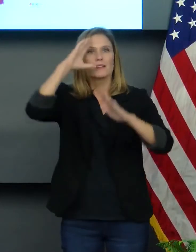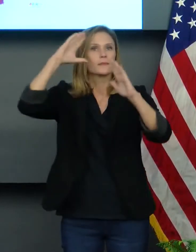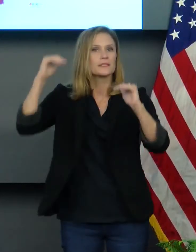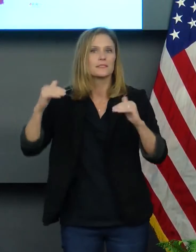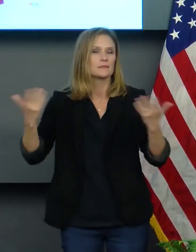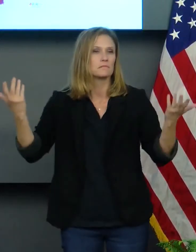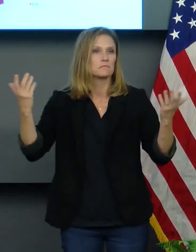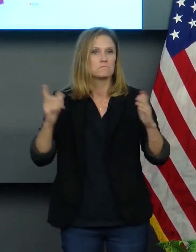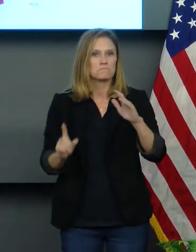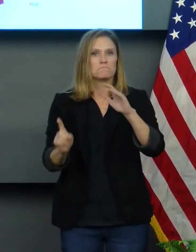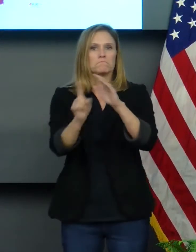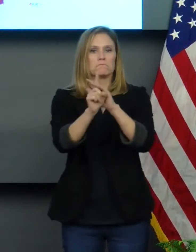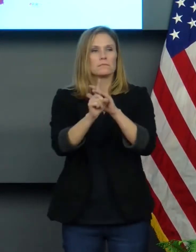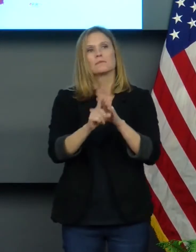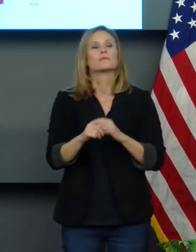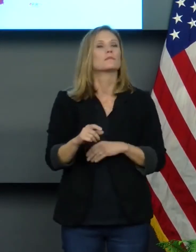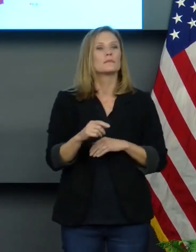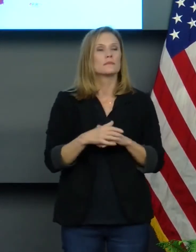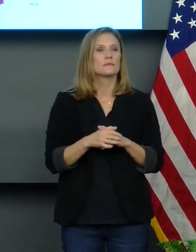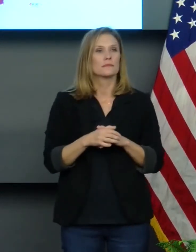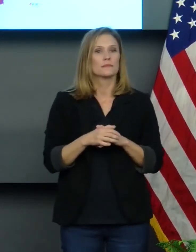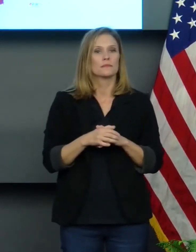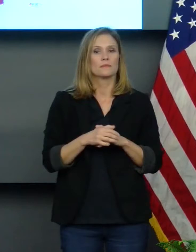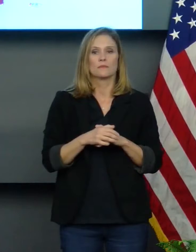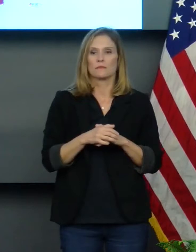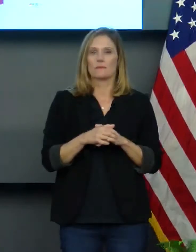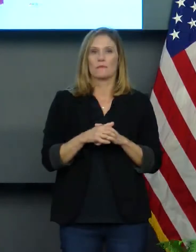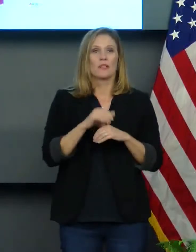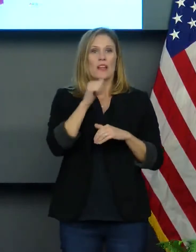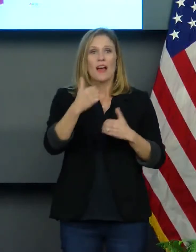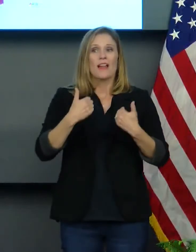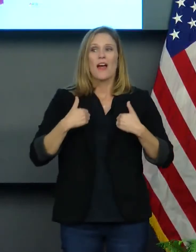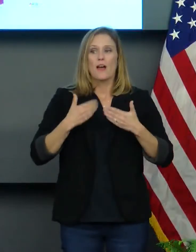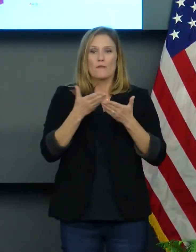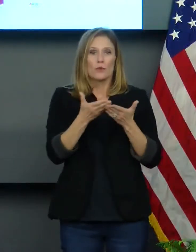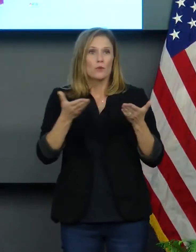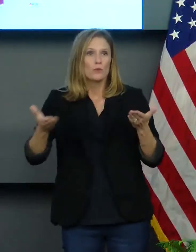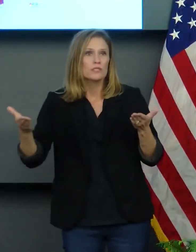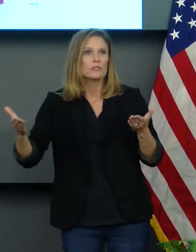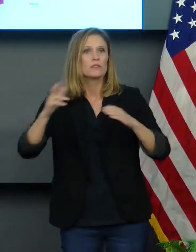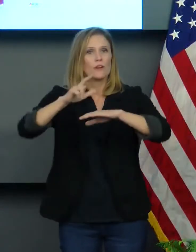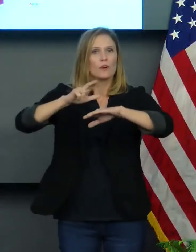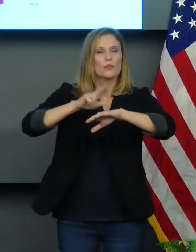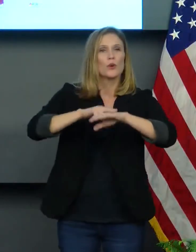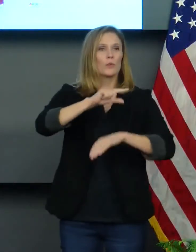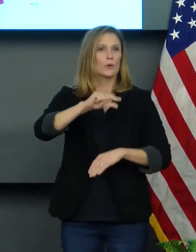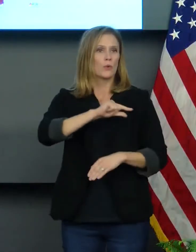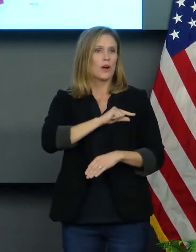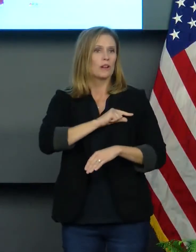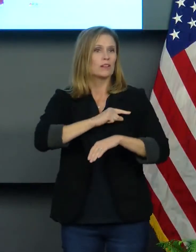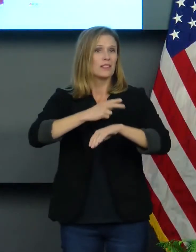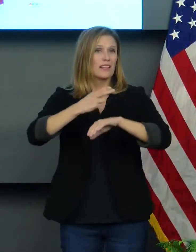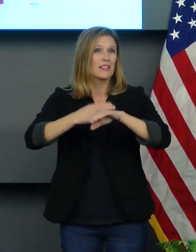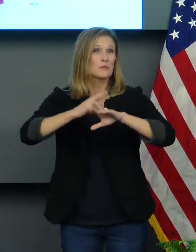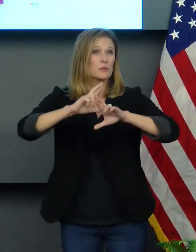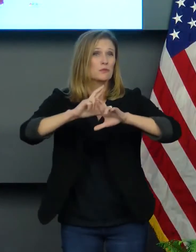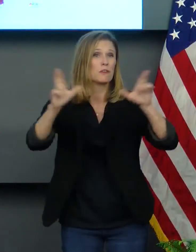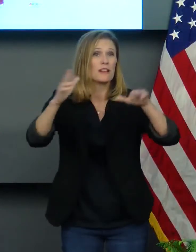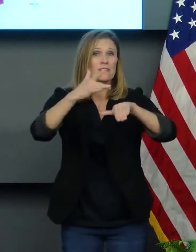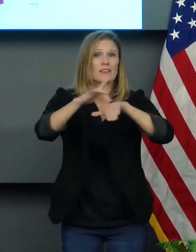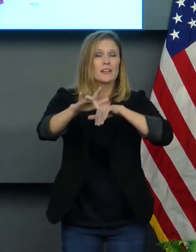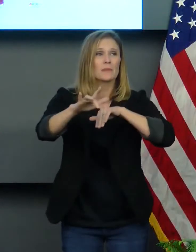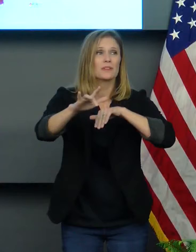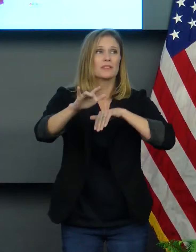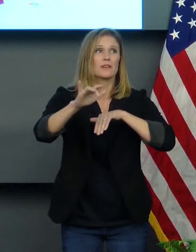expected. And to not have the resources of a normal quality hospital at your disposal is